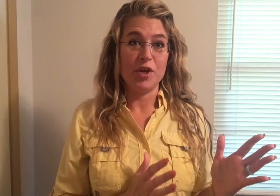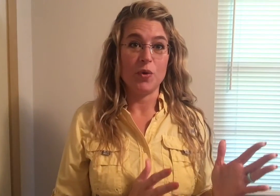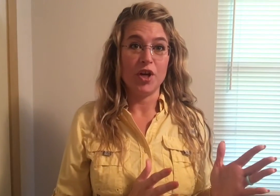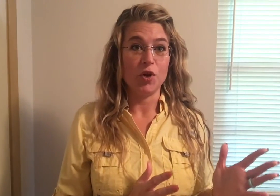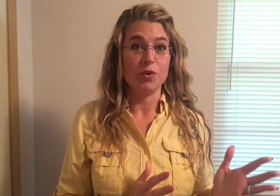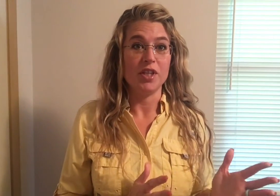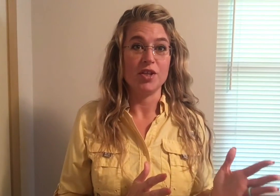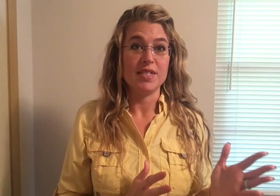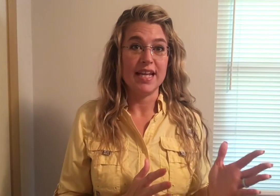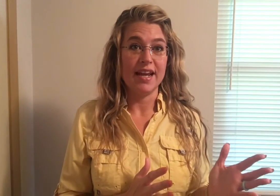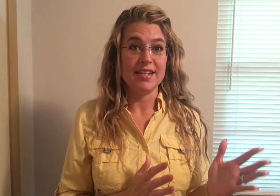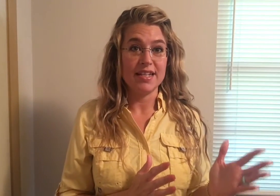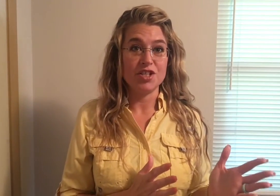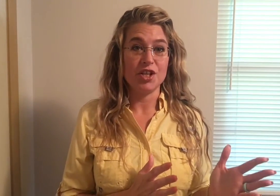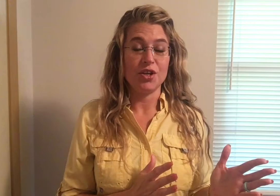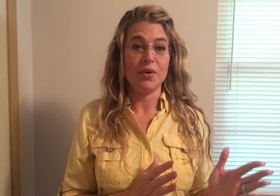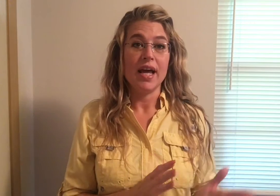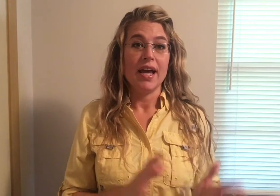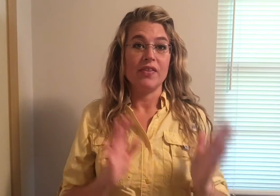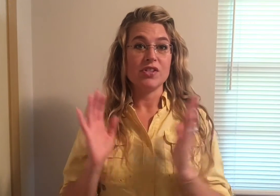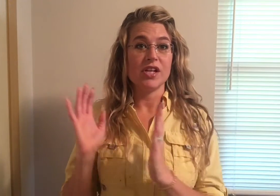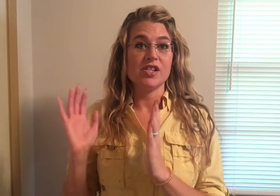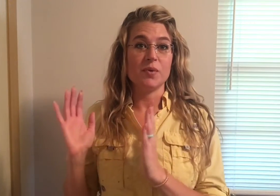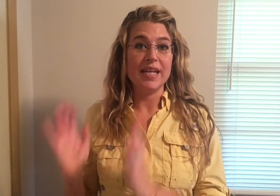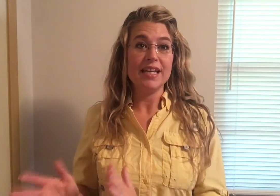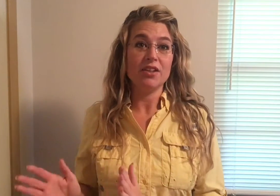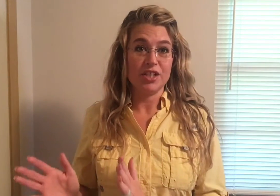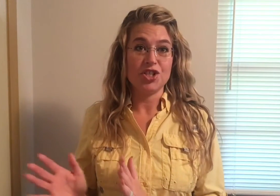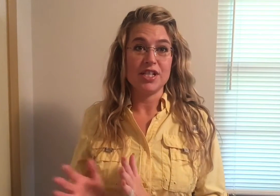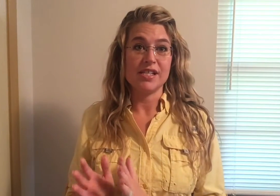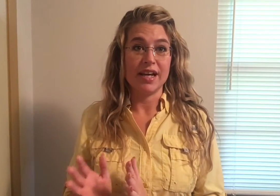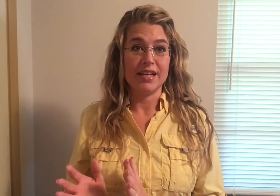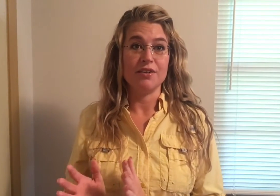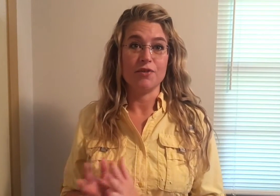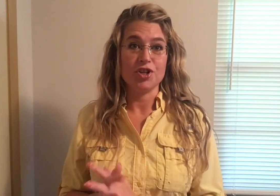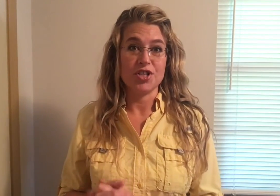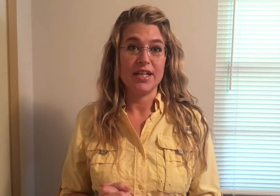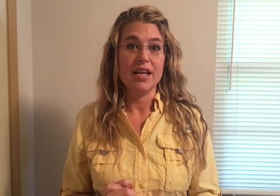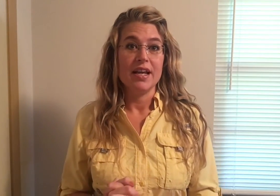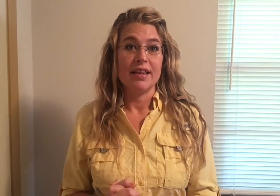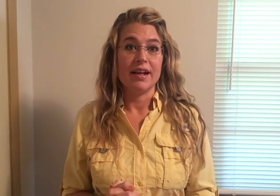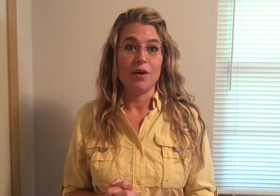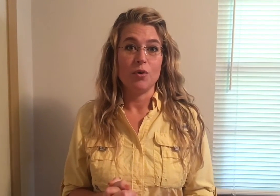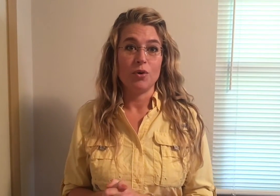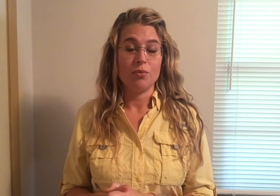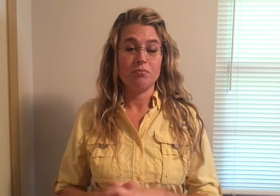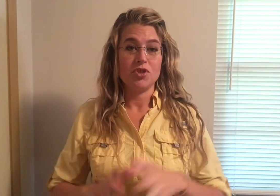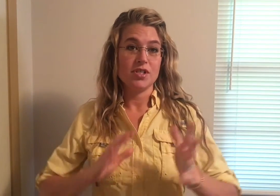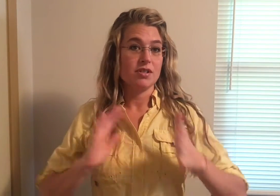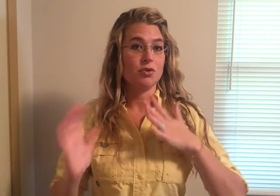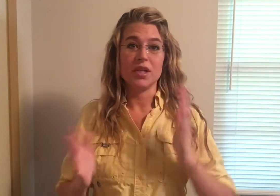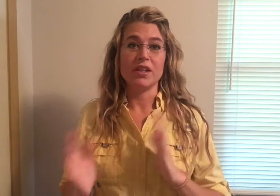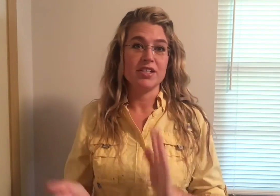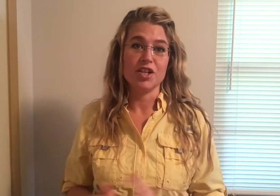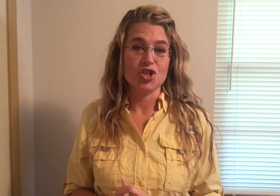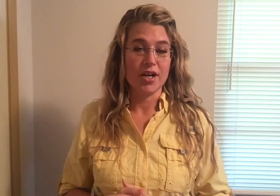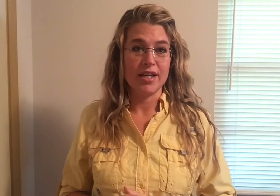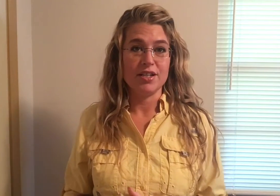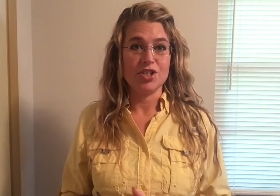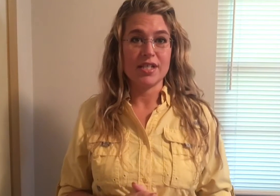going over with you today and teaching you, and there's also an English signed version that I will just quickly touch on and just kind of